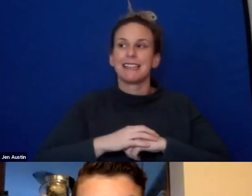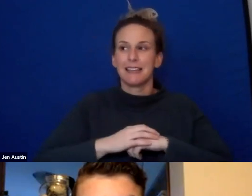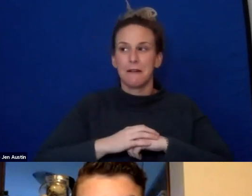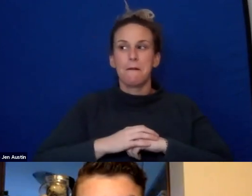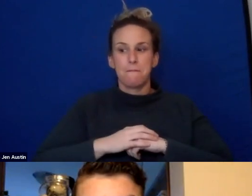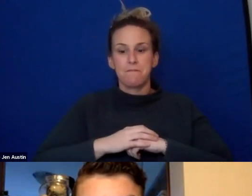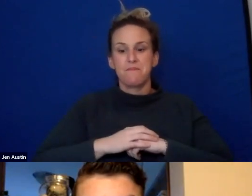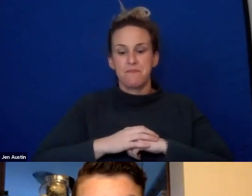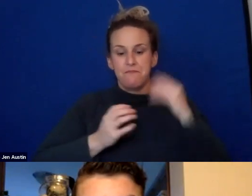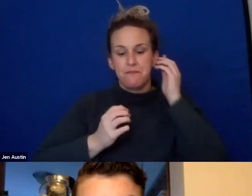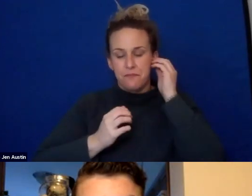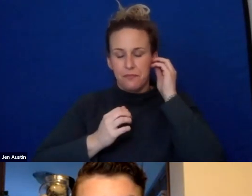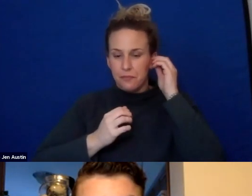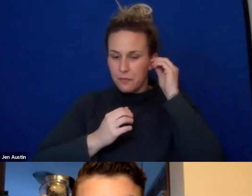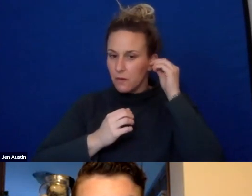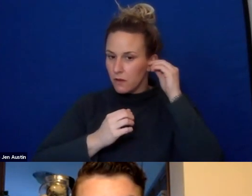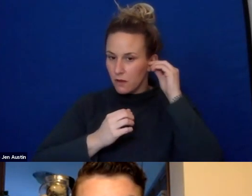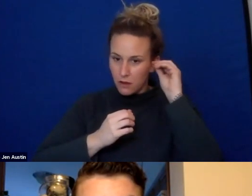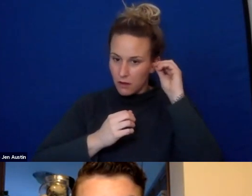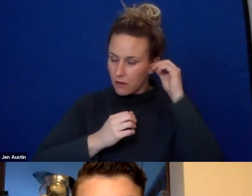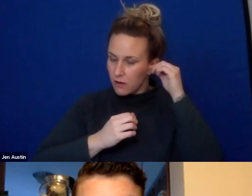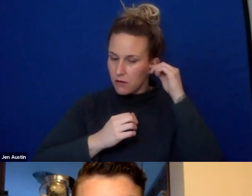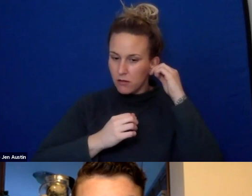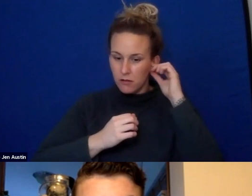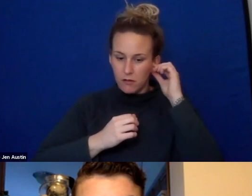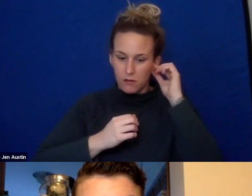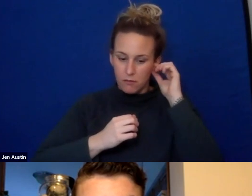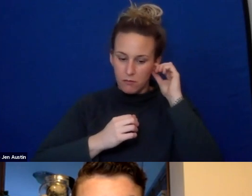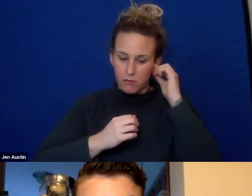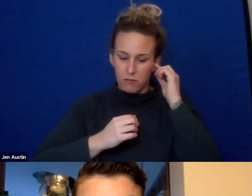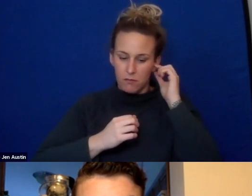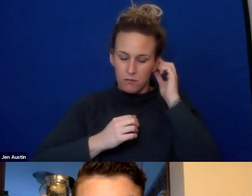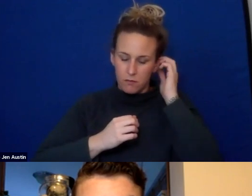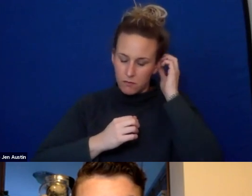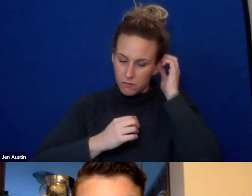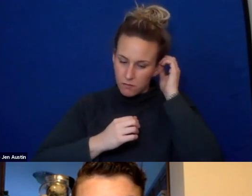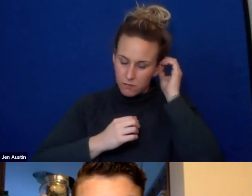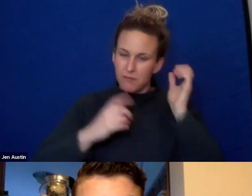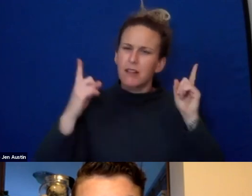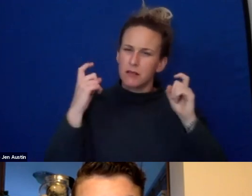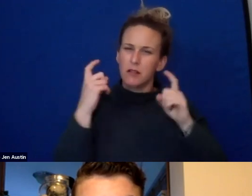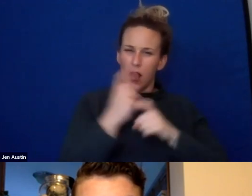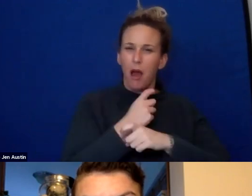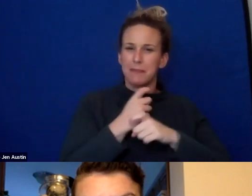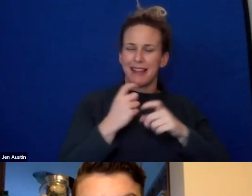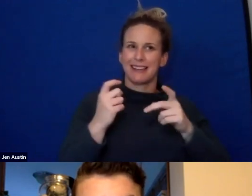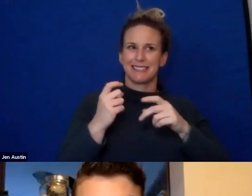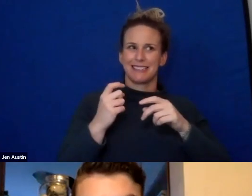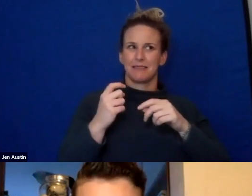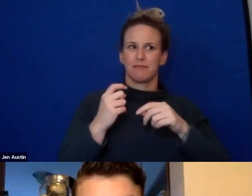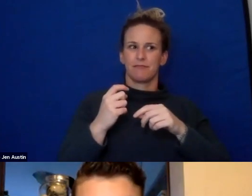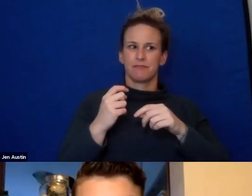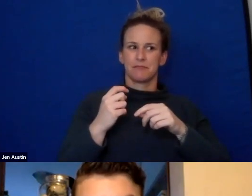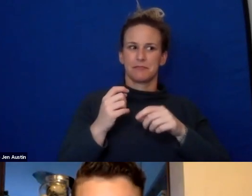i think that's i think it's a complicated space um to to work in for us uh and